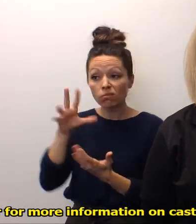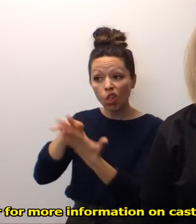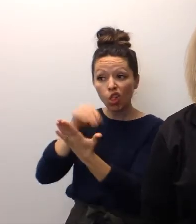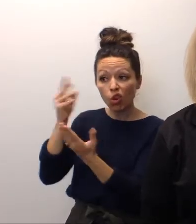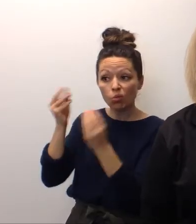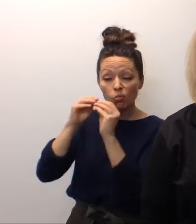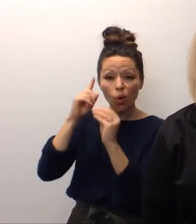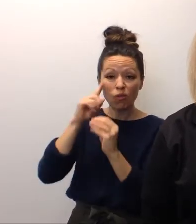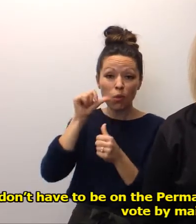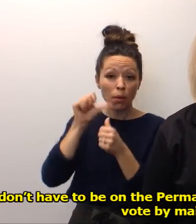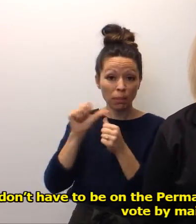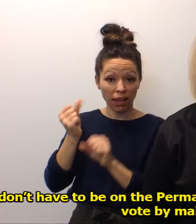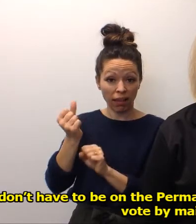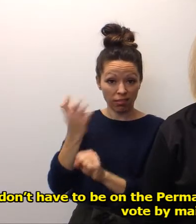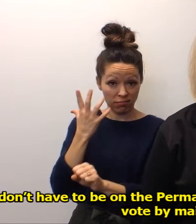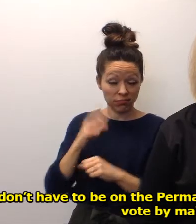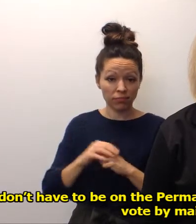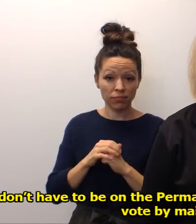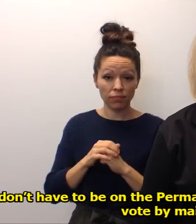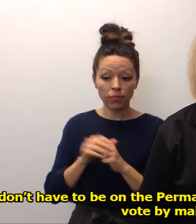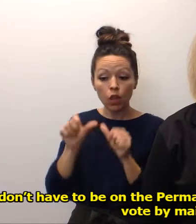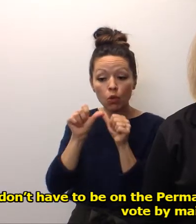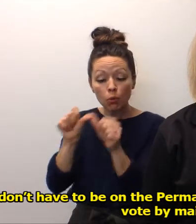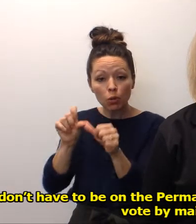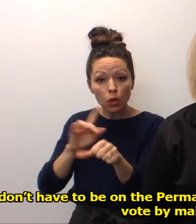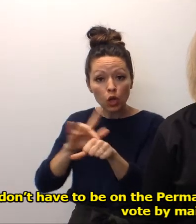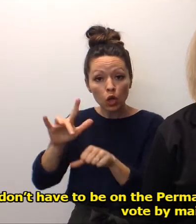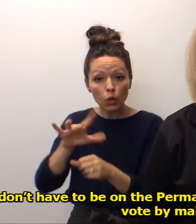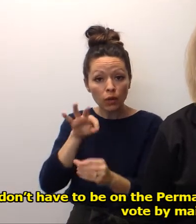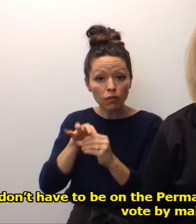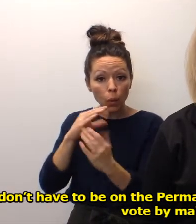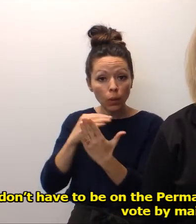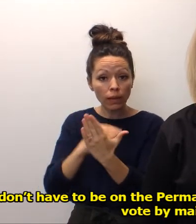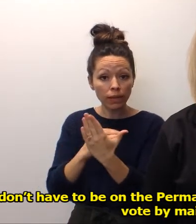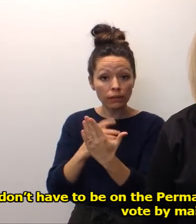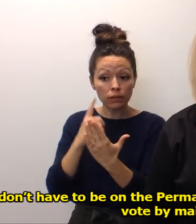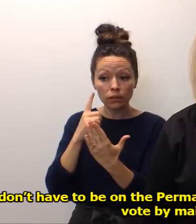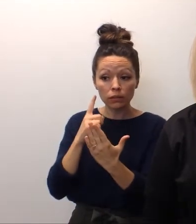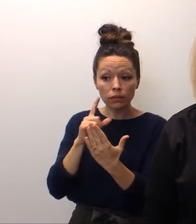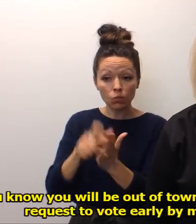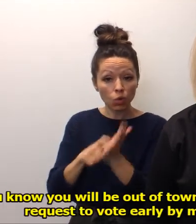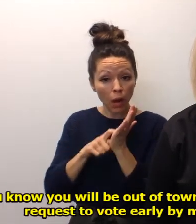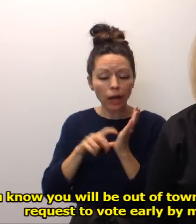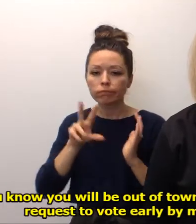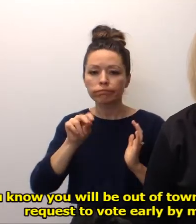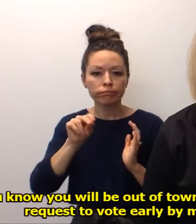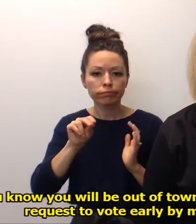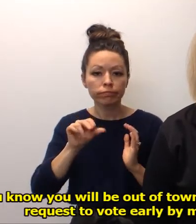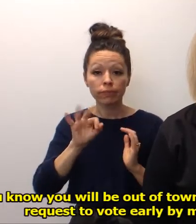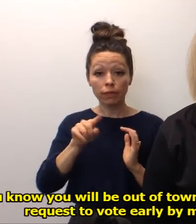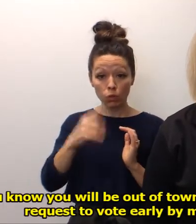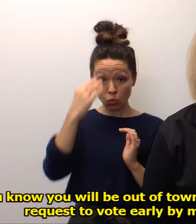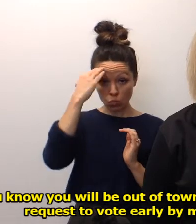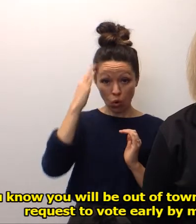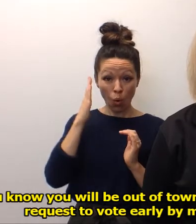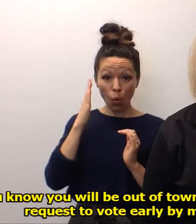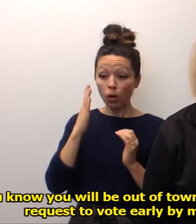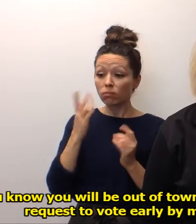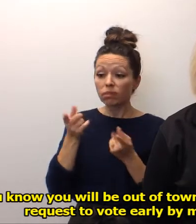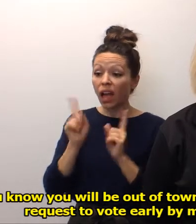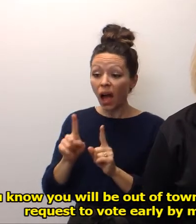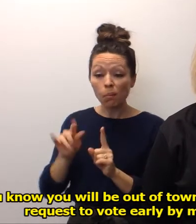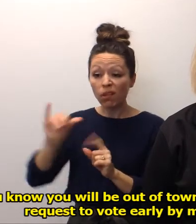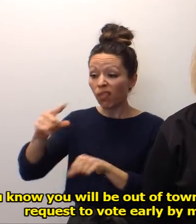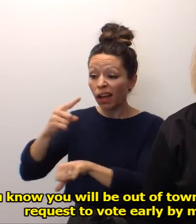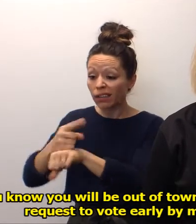mail. You don't have to be on the permanent early voters list to vote by mail. If you know you'll be out of town on Election Day, you